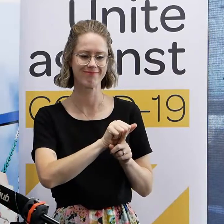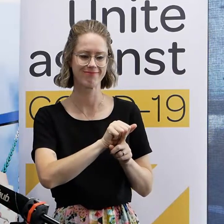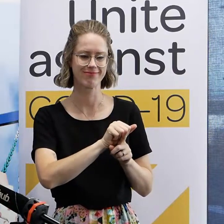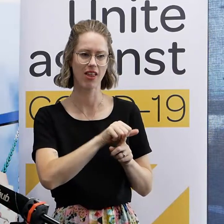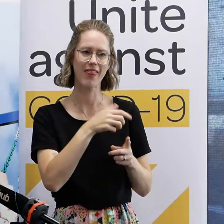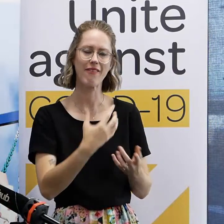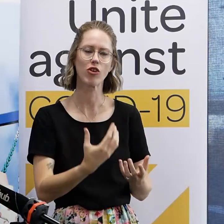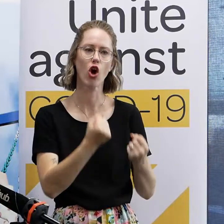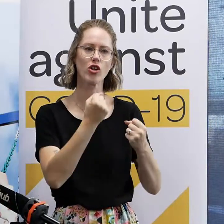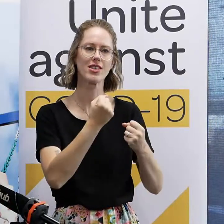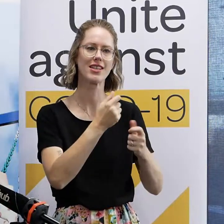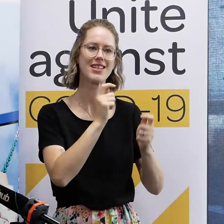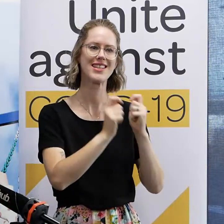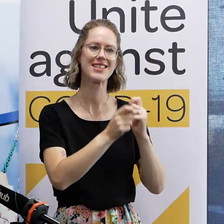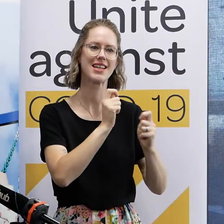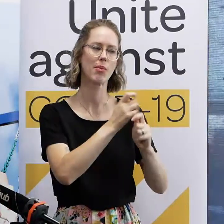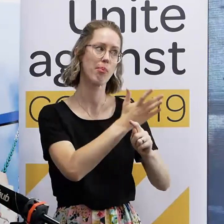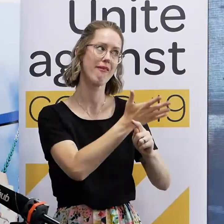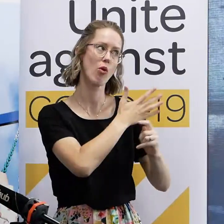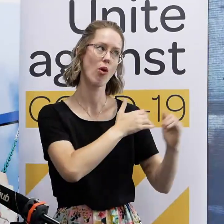pre-departure testing from a valid